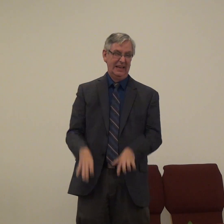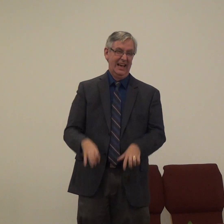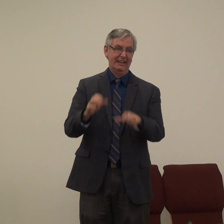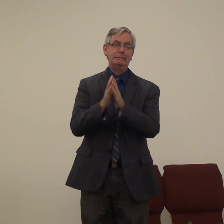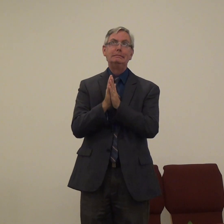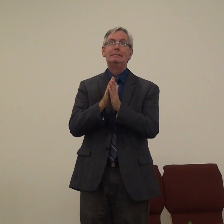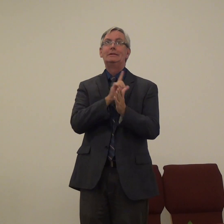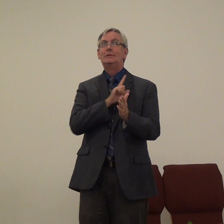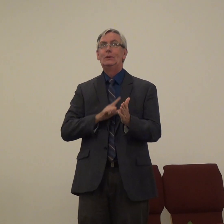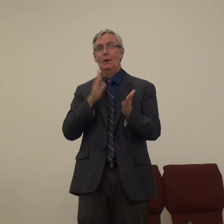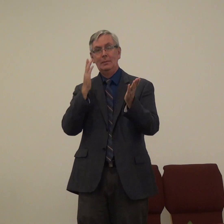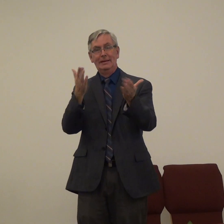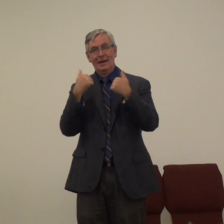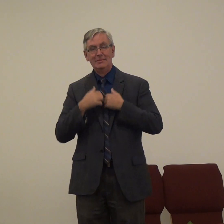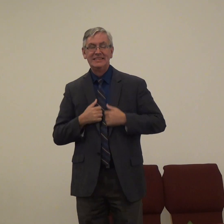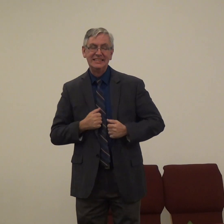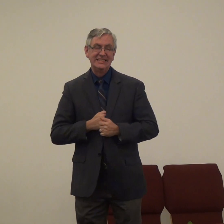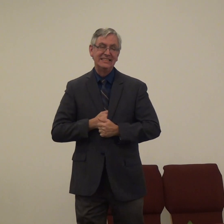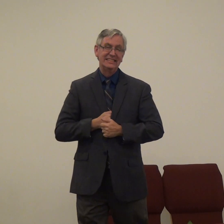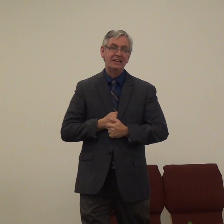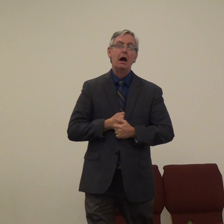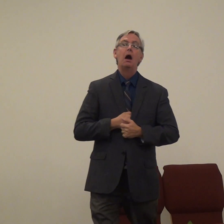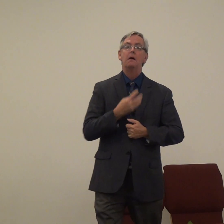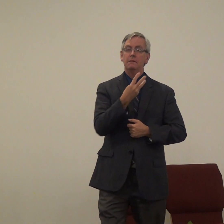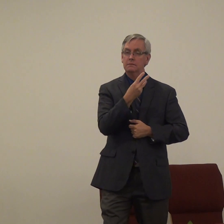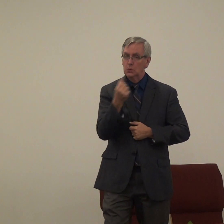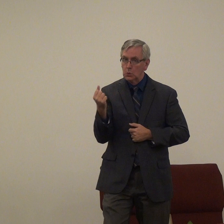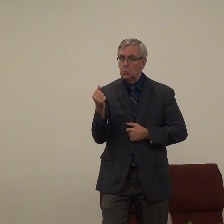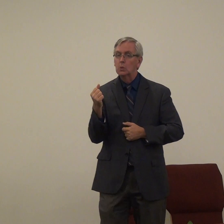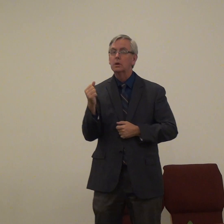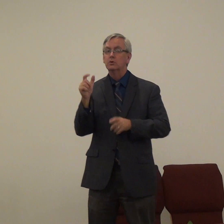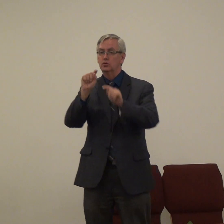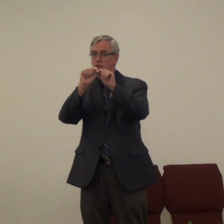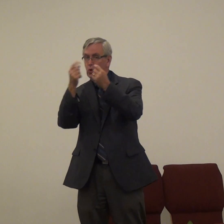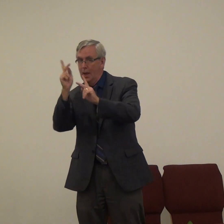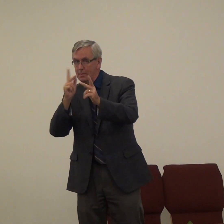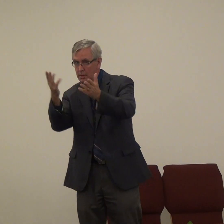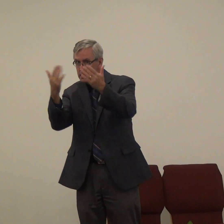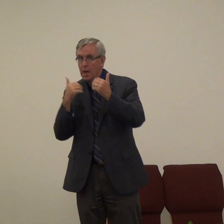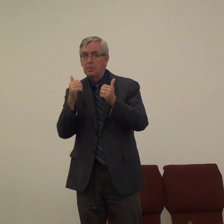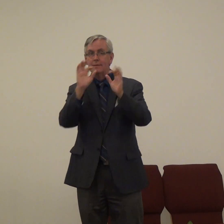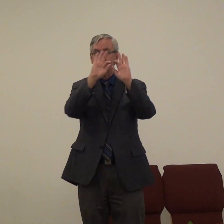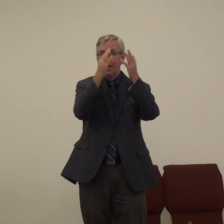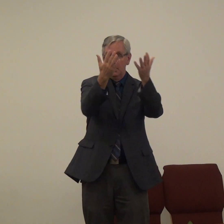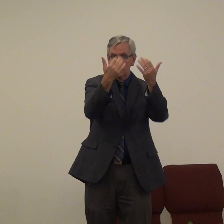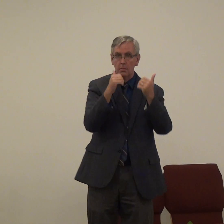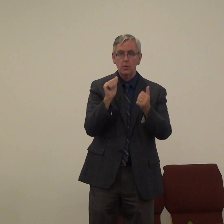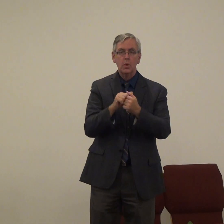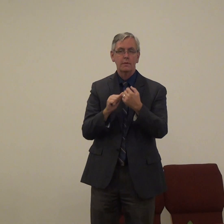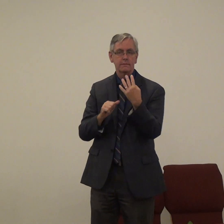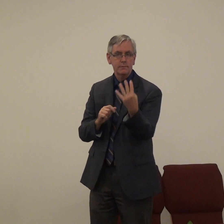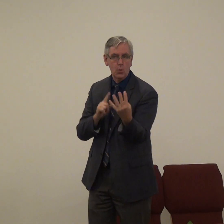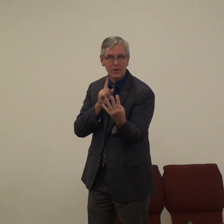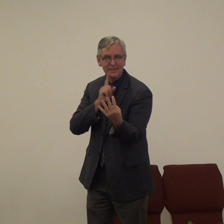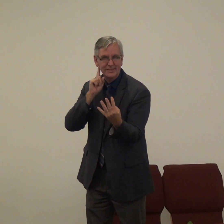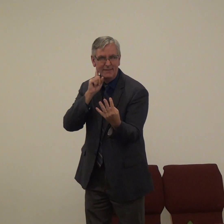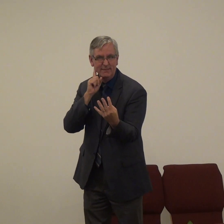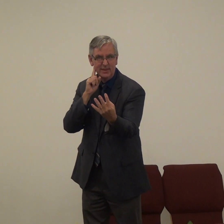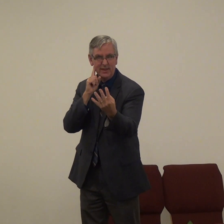just poured. It poured, and we were praying, Lord, I hope somebody will come. Well, a few tribal people came, and a few